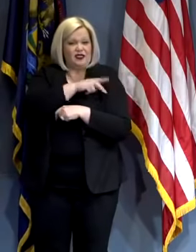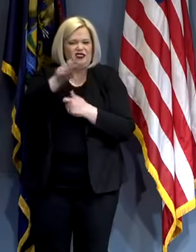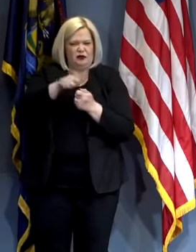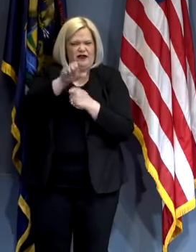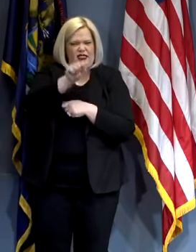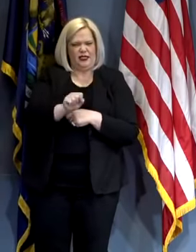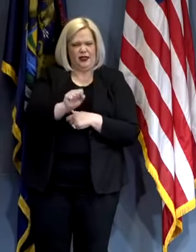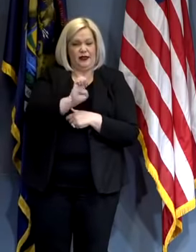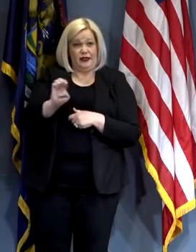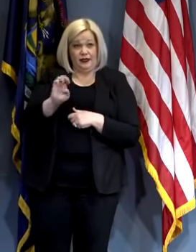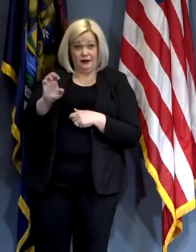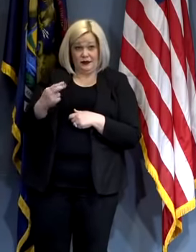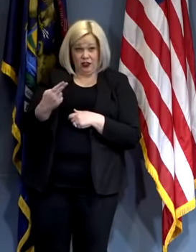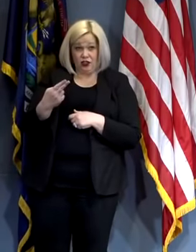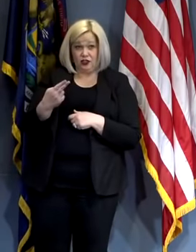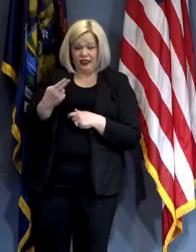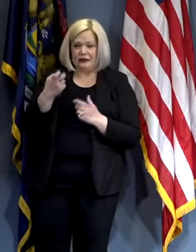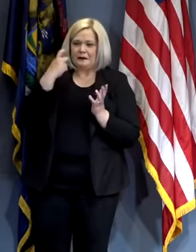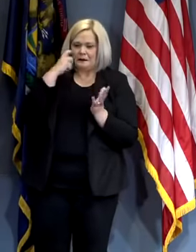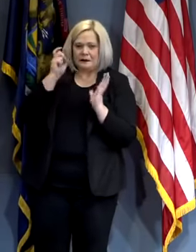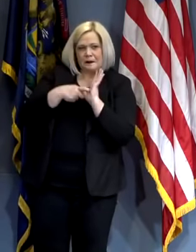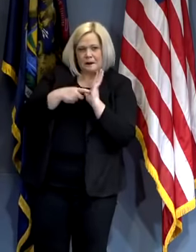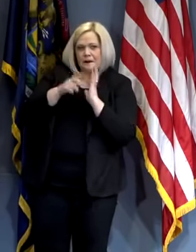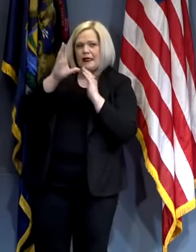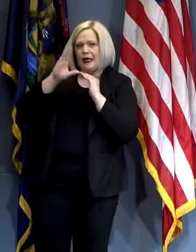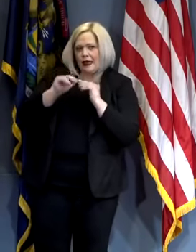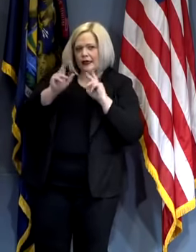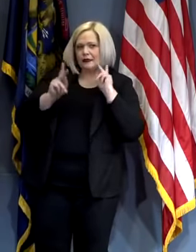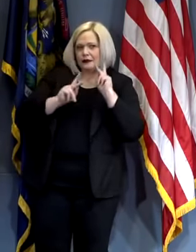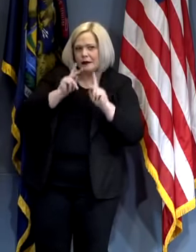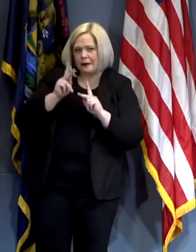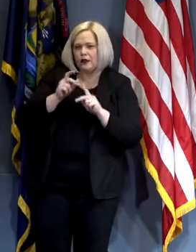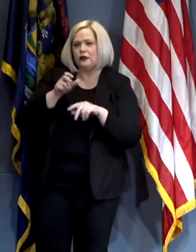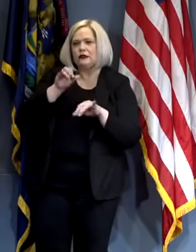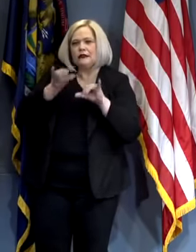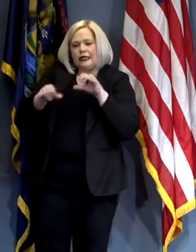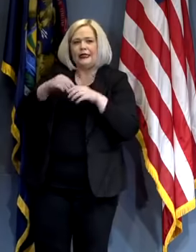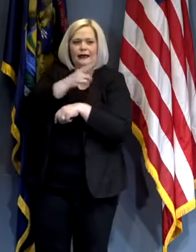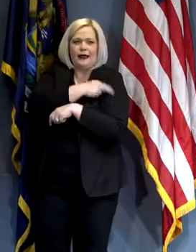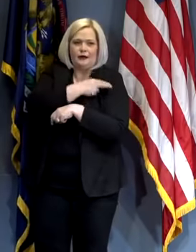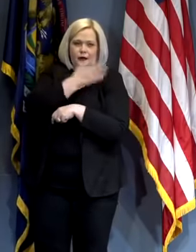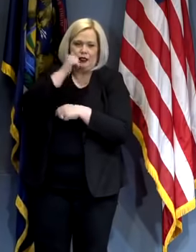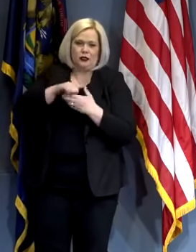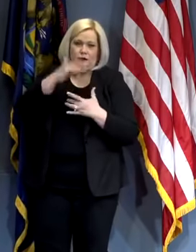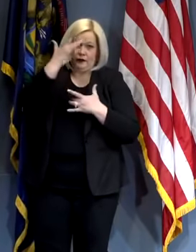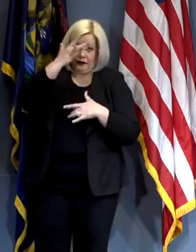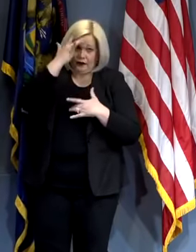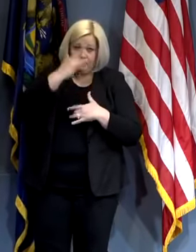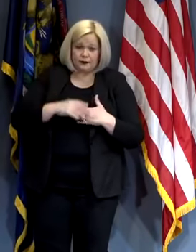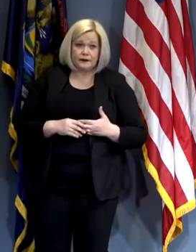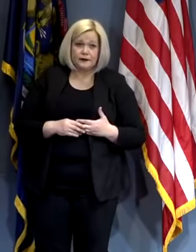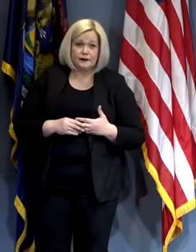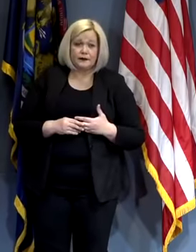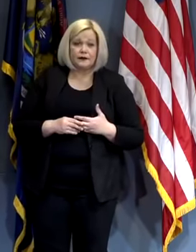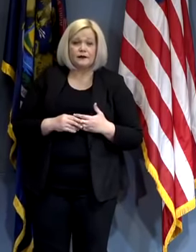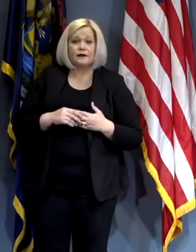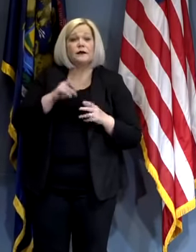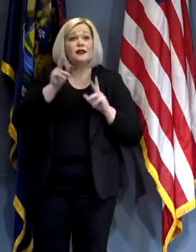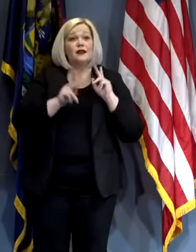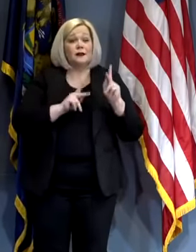southeast part of the state, are now seeing lower numbers of people hospitalized due to COVID-19. And